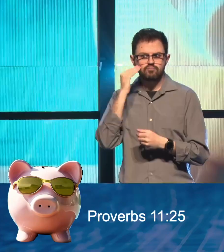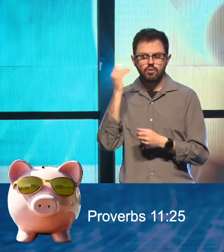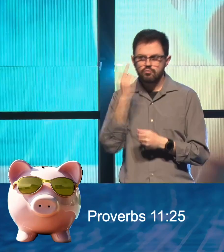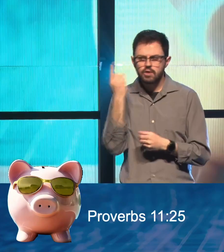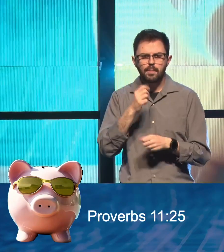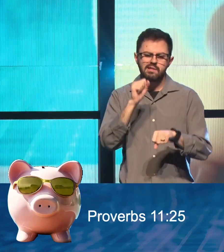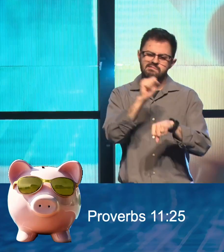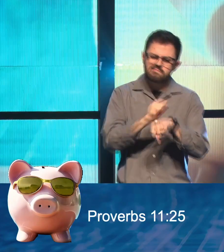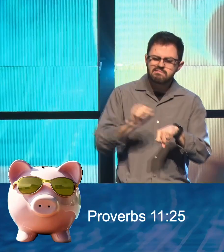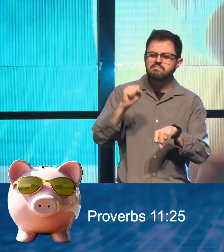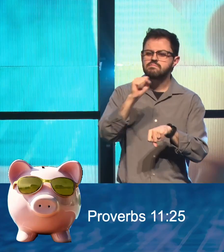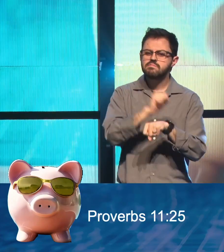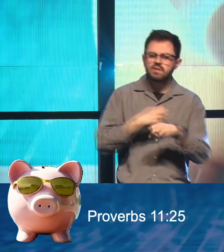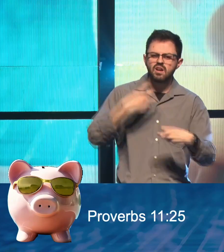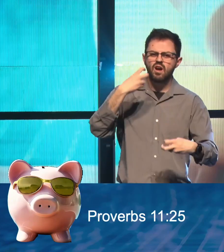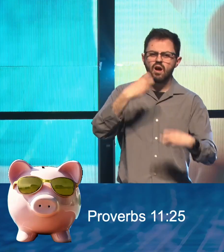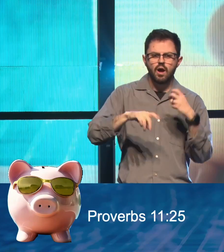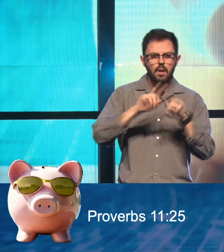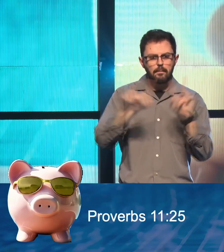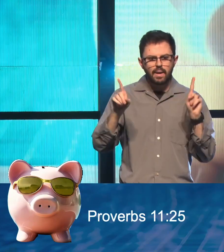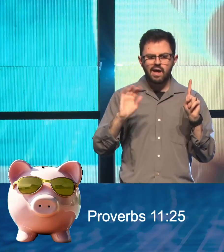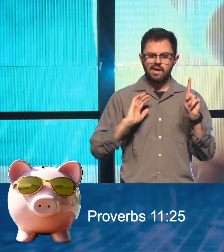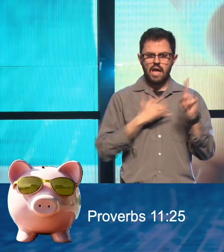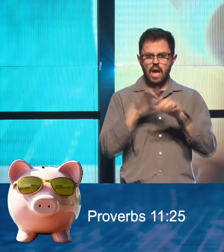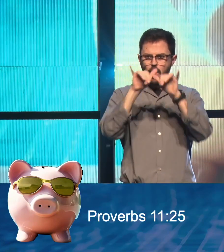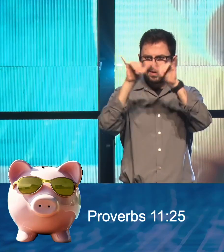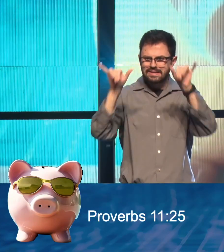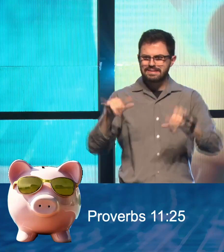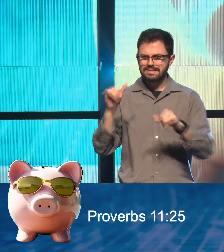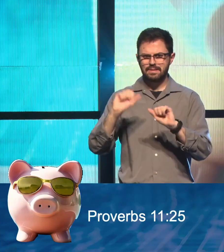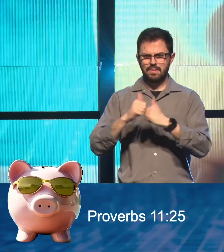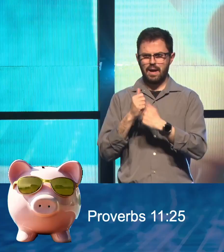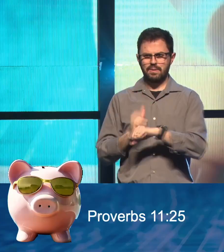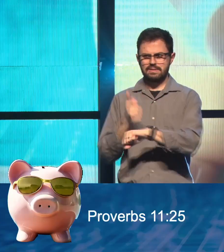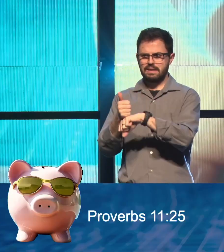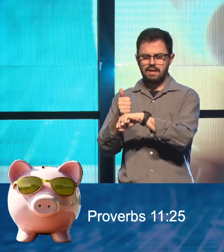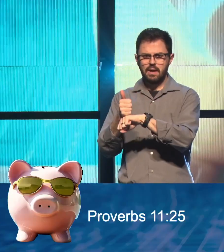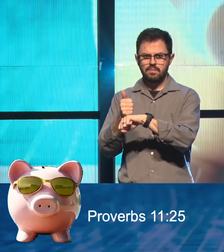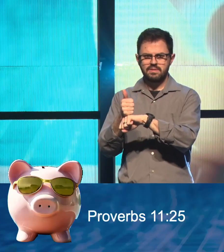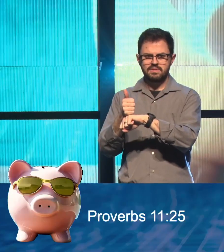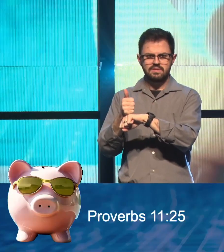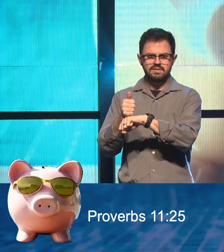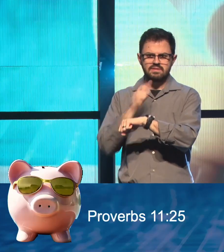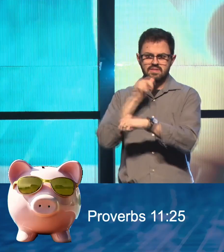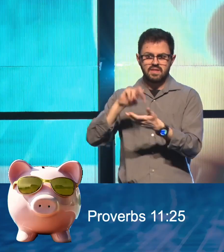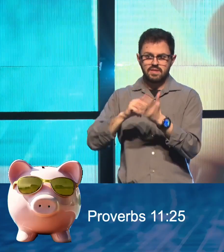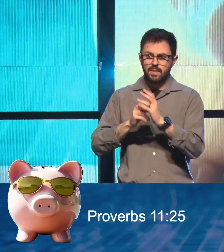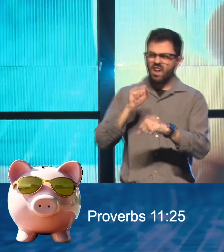been set up in such a way that just because you work hard doesn't mean you're going to advance?